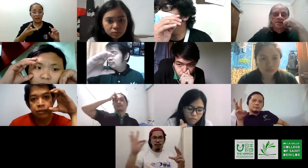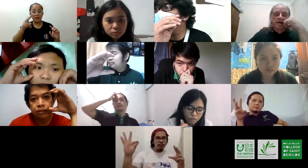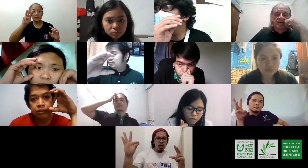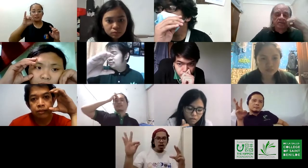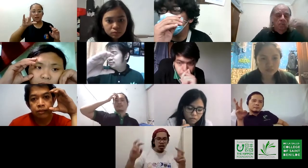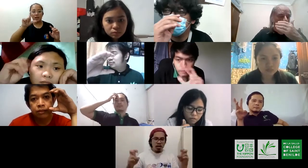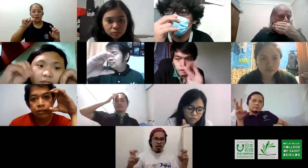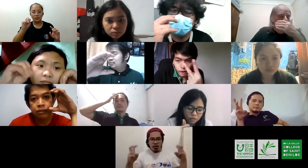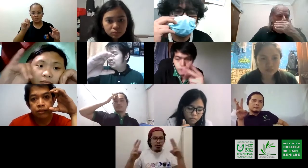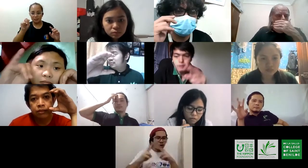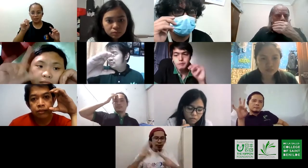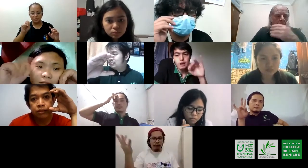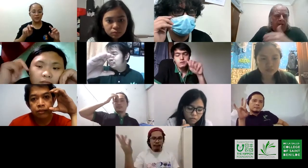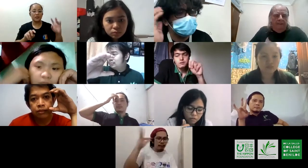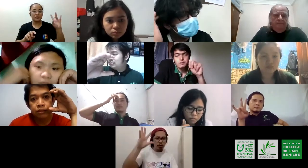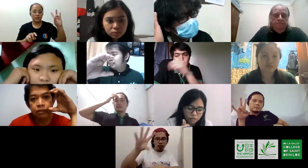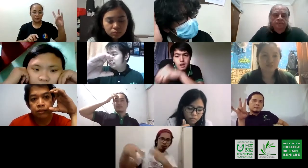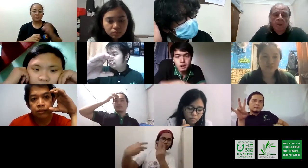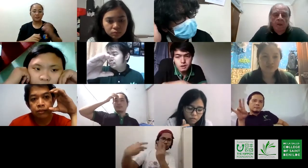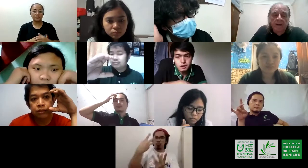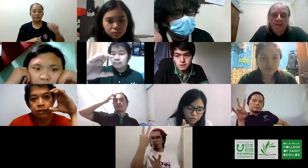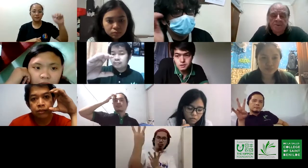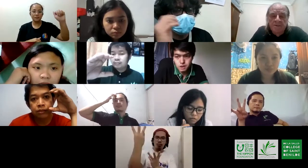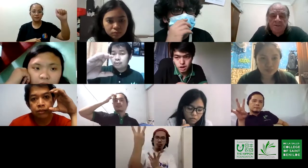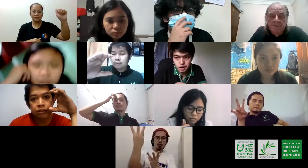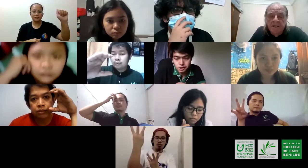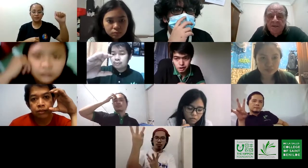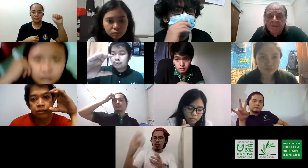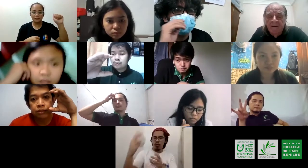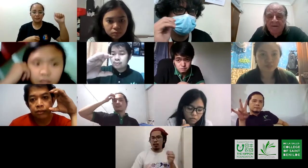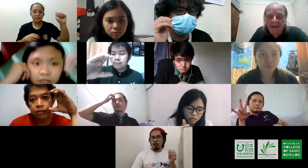7, the National Association of the Deaf